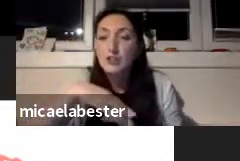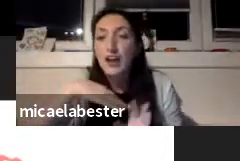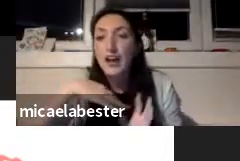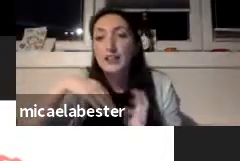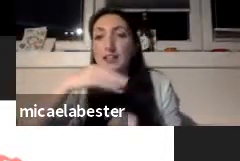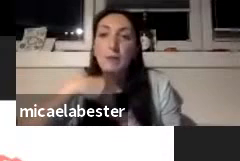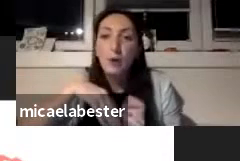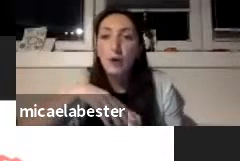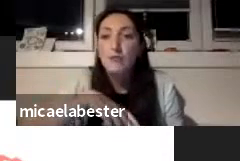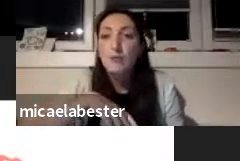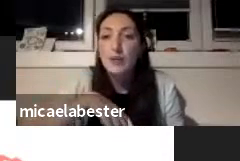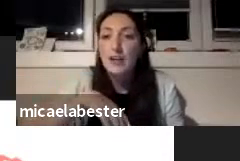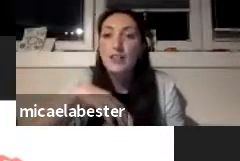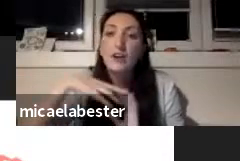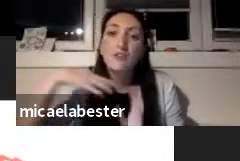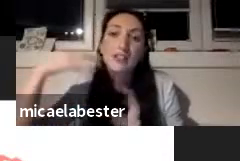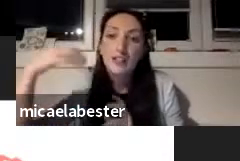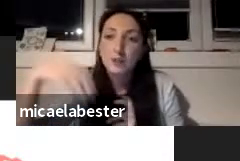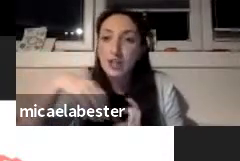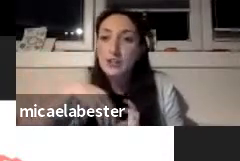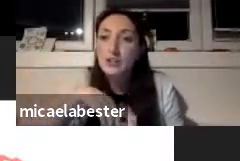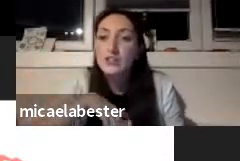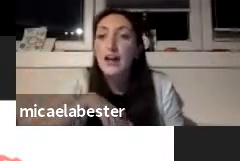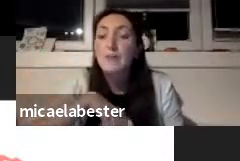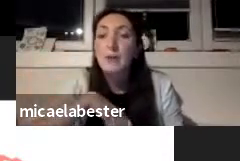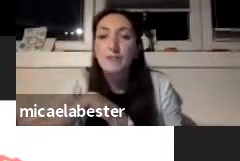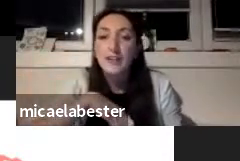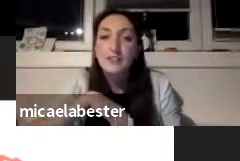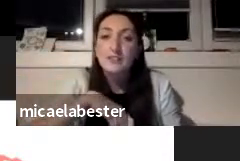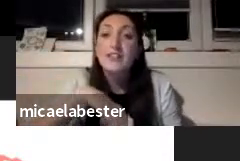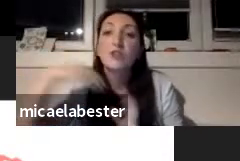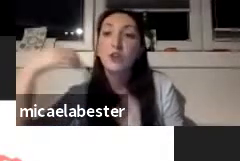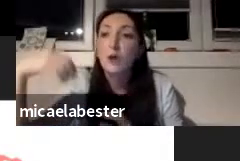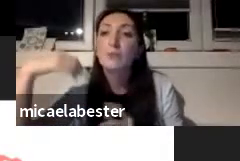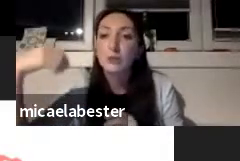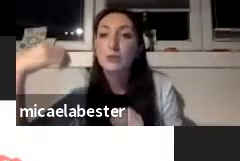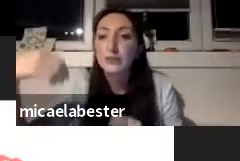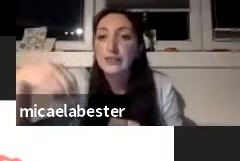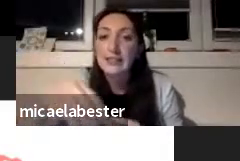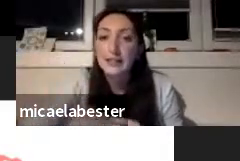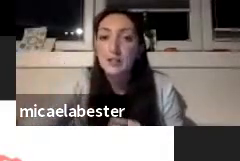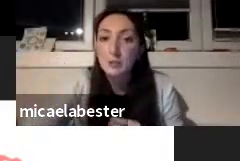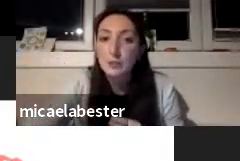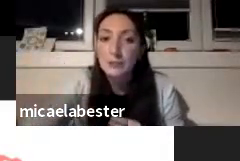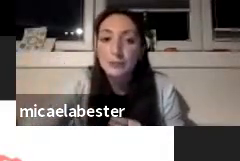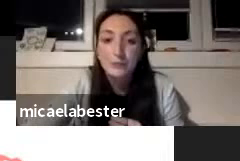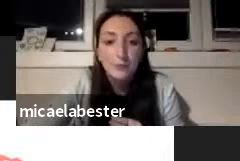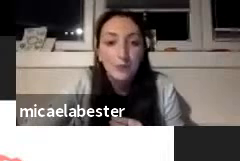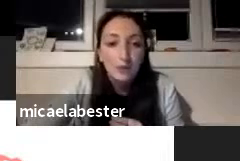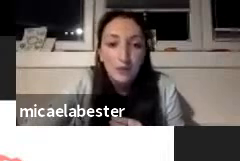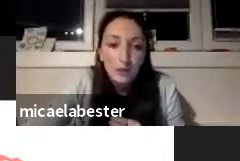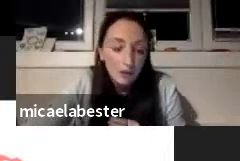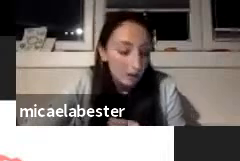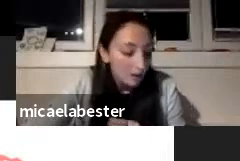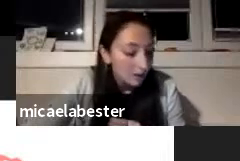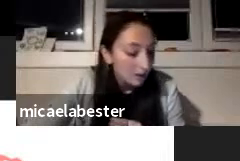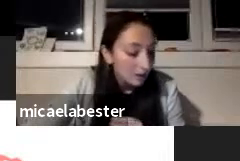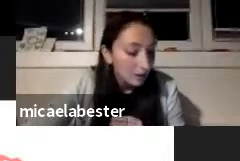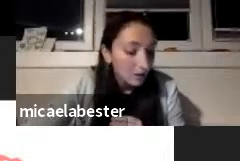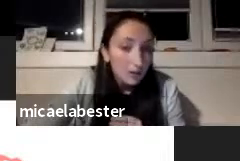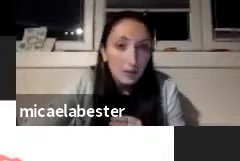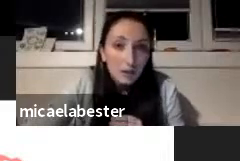languages interact, they might borrow from one another. Obviously, they all change over time, but effectively, they're not mutually intelligible.